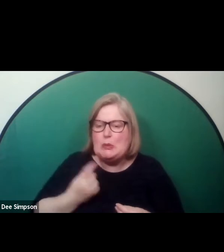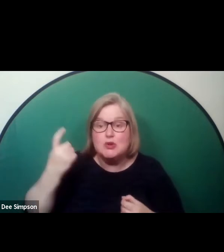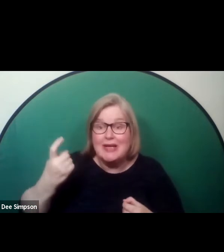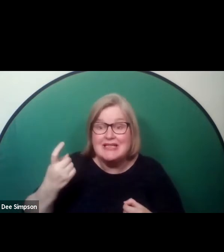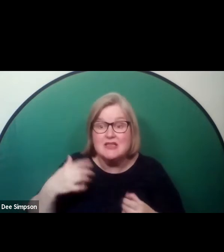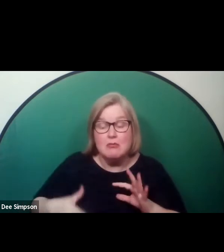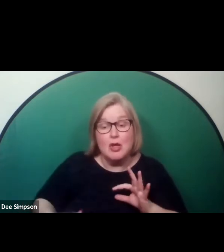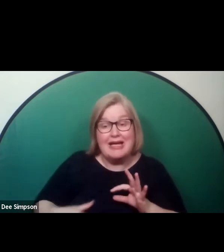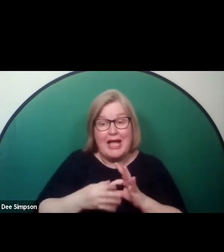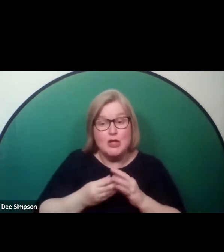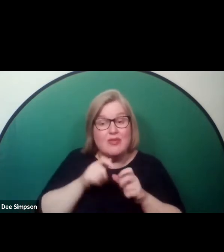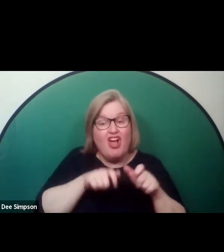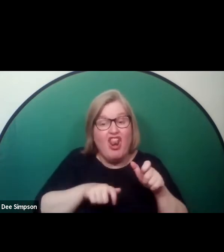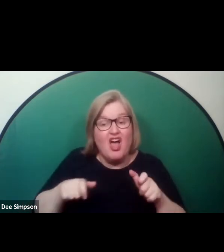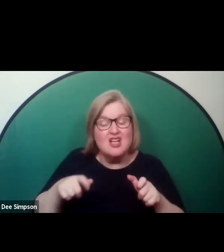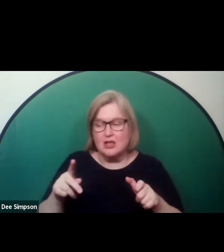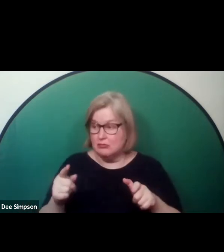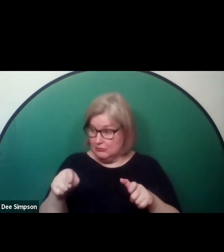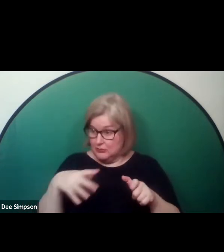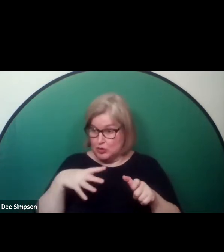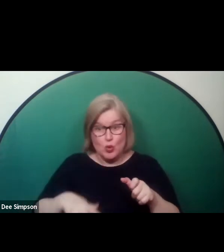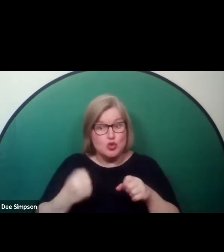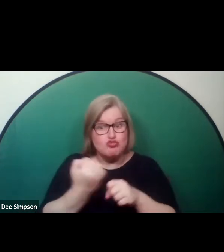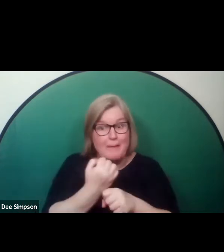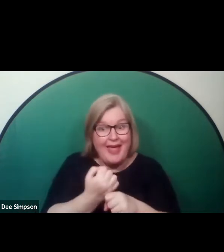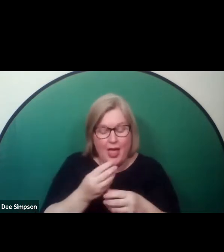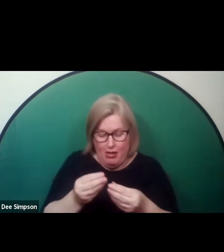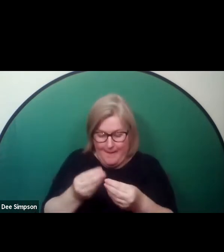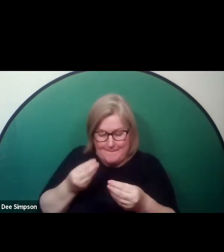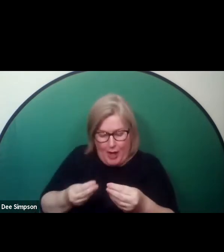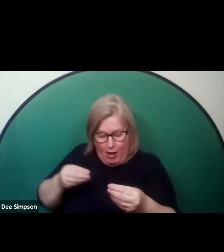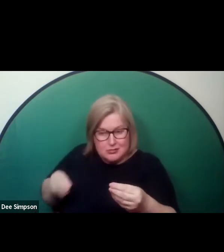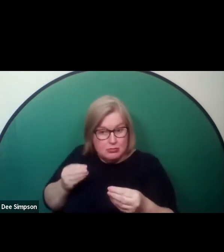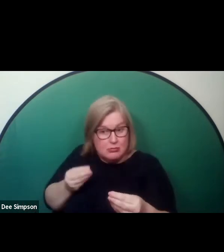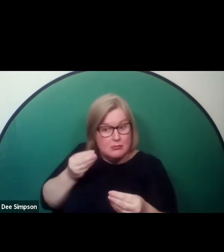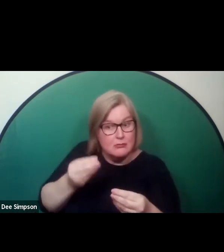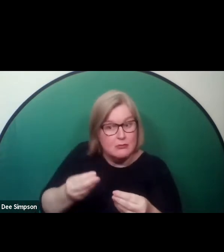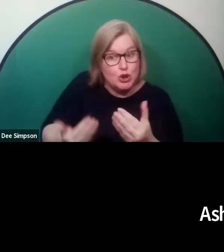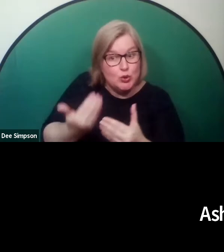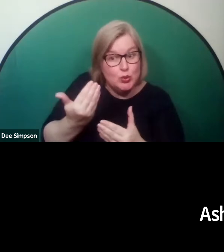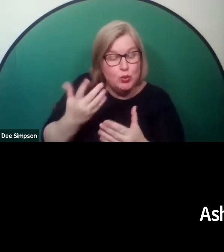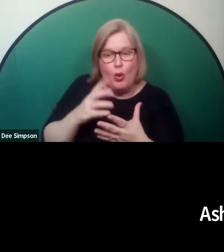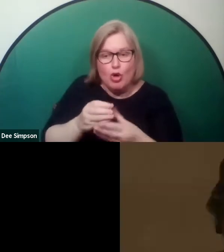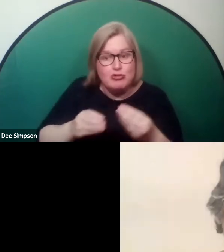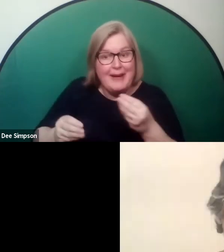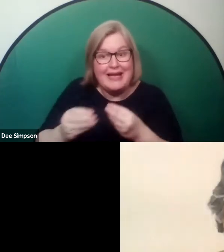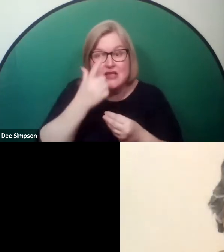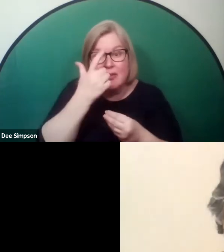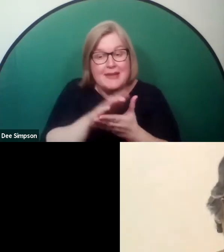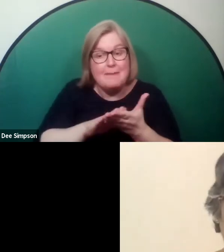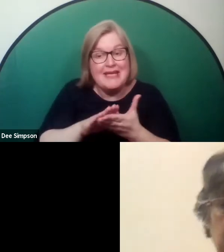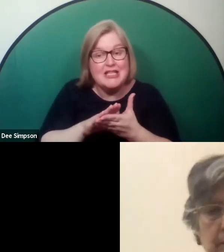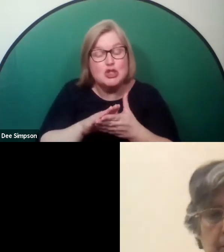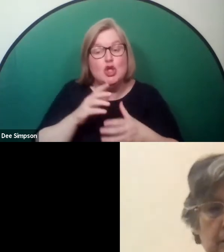further engagement with clients like repair or replacing components. And that consumer engagement